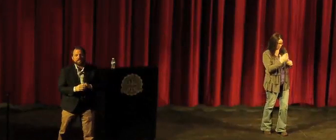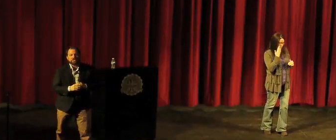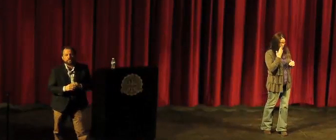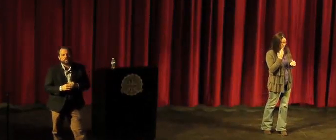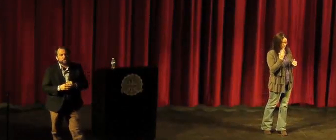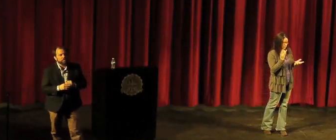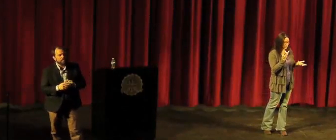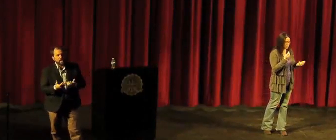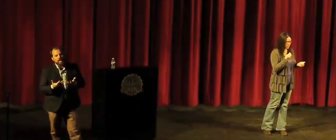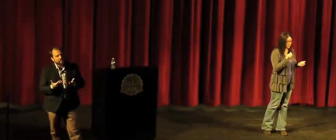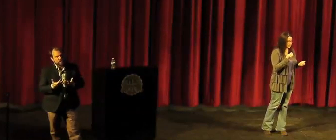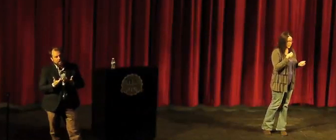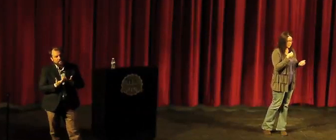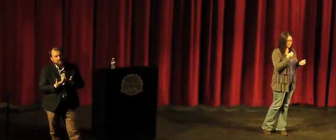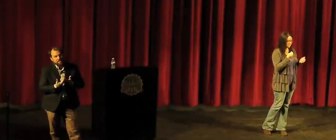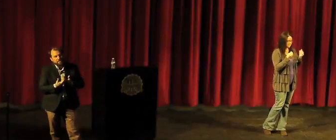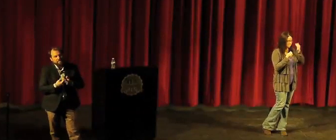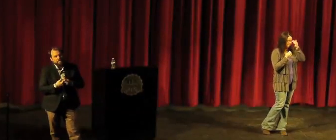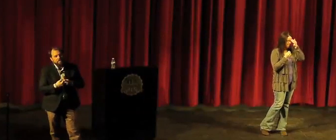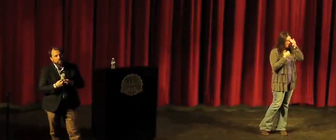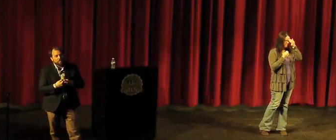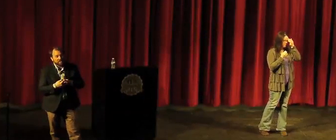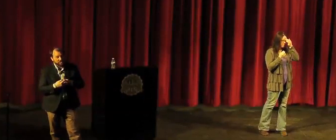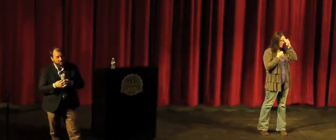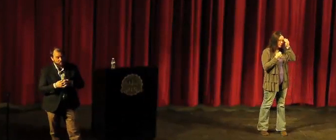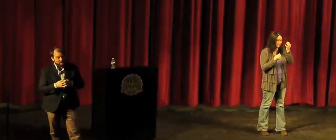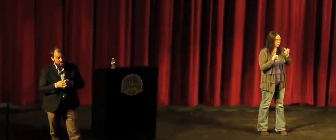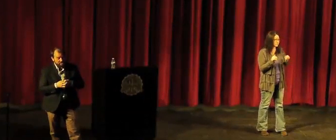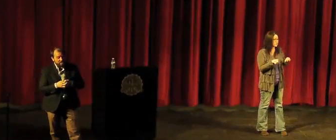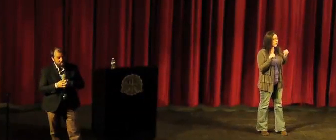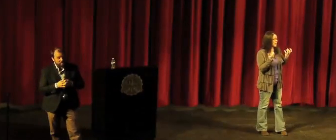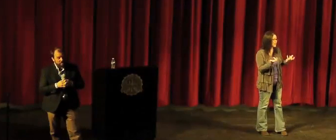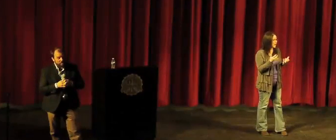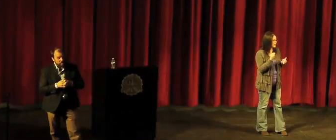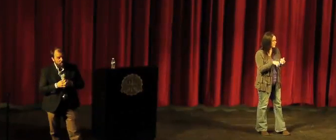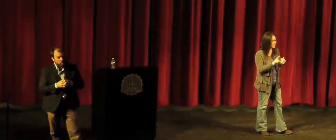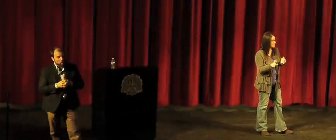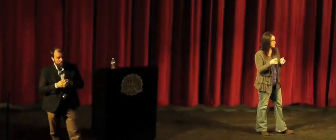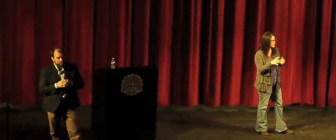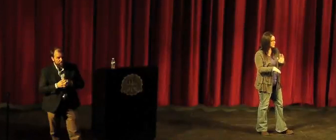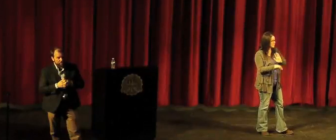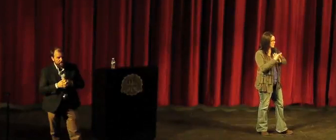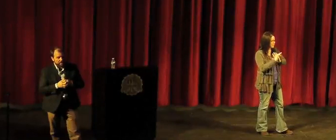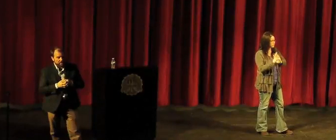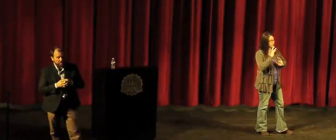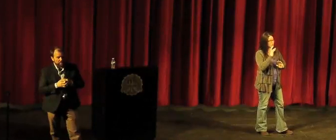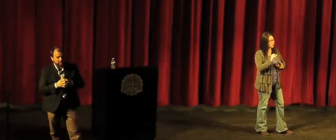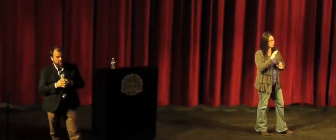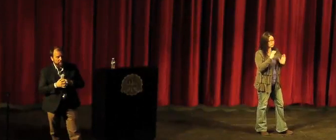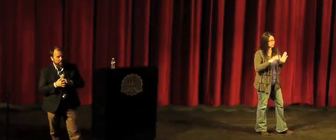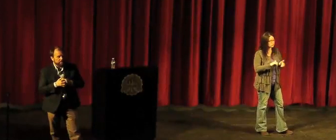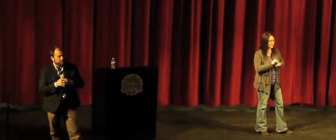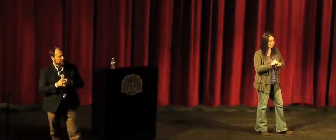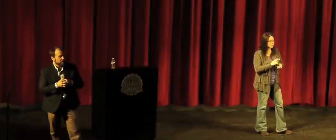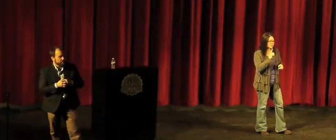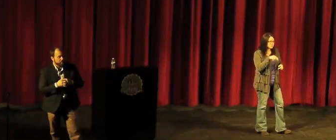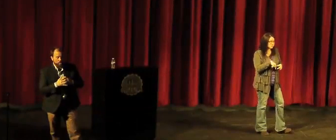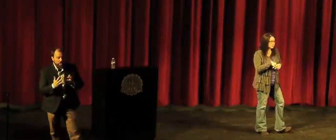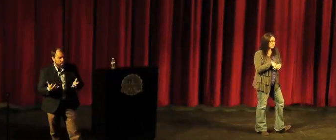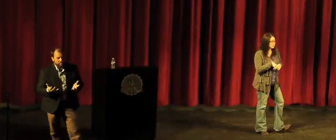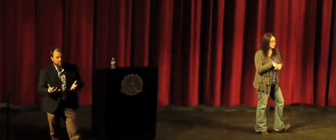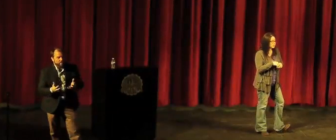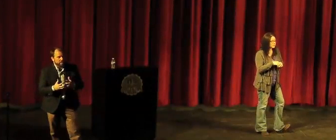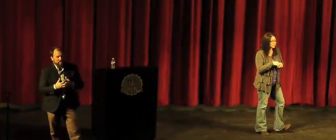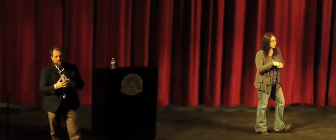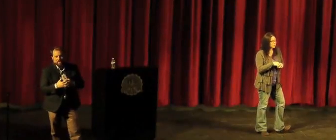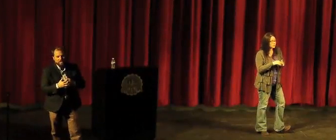what I mean. So a lot of it is really just rediscovering old Christian practices. The Book